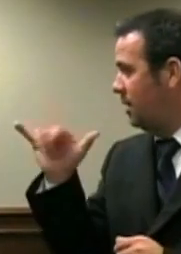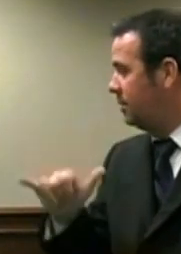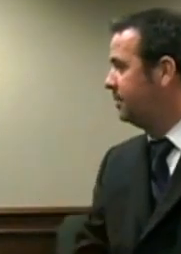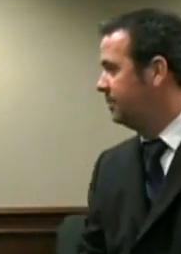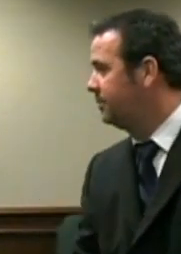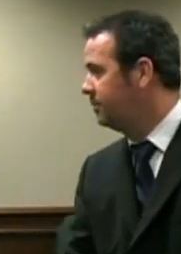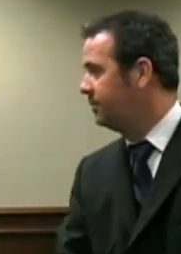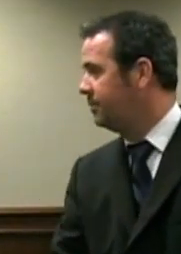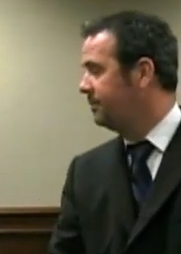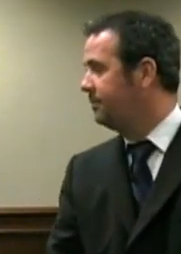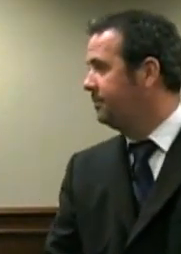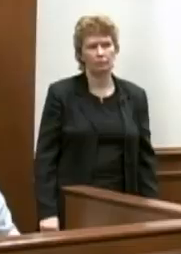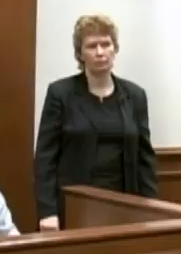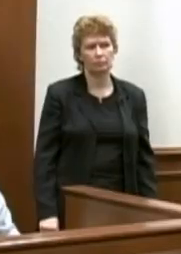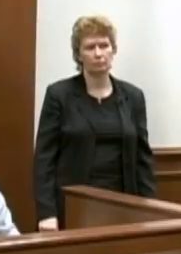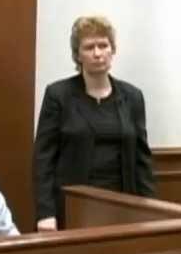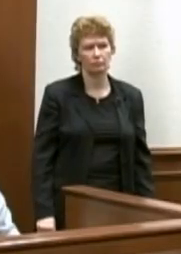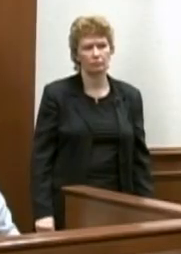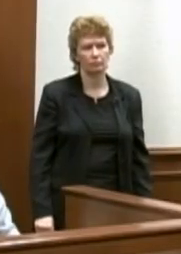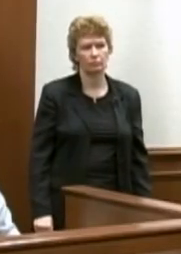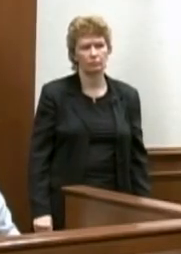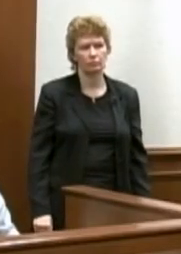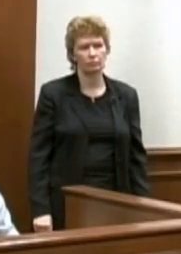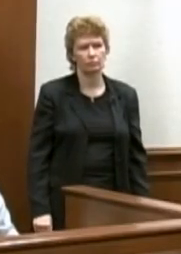I think that she did tell him.